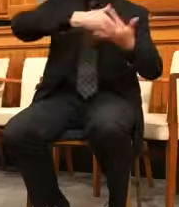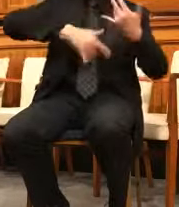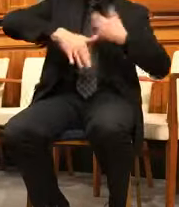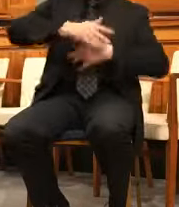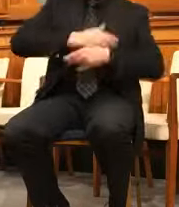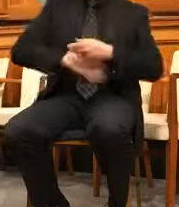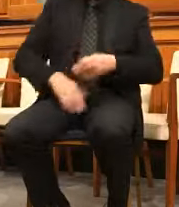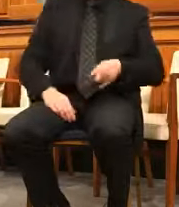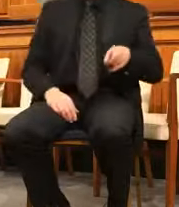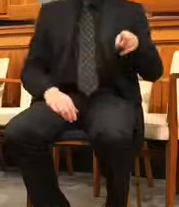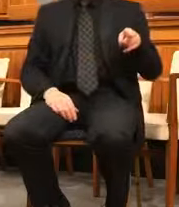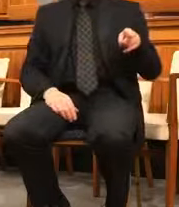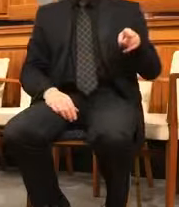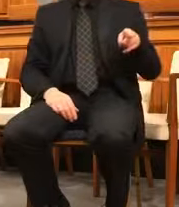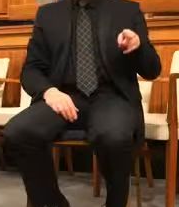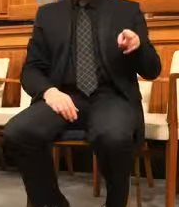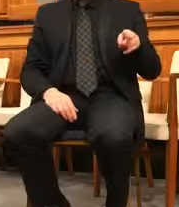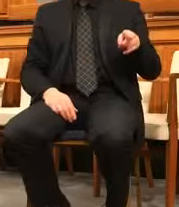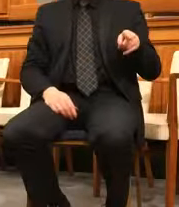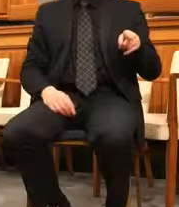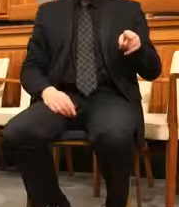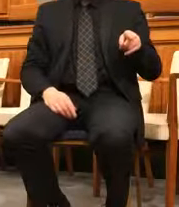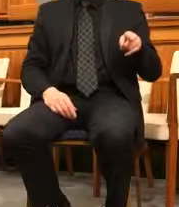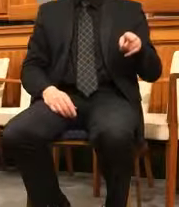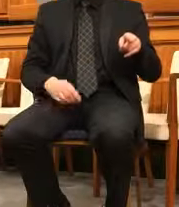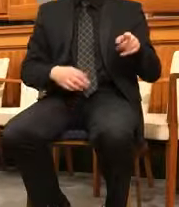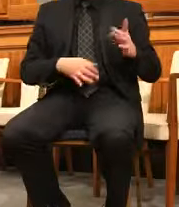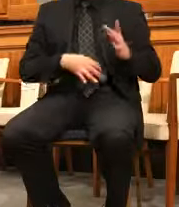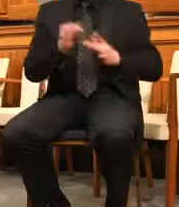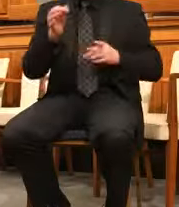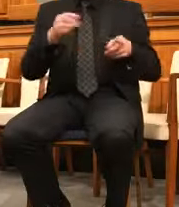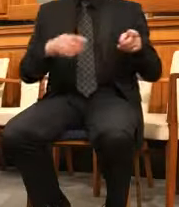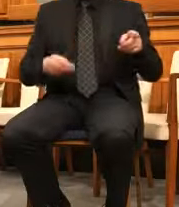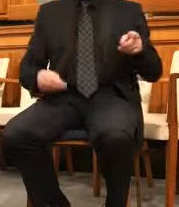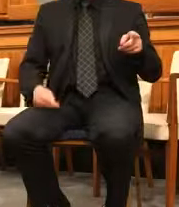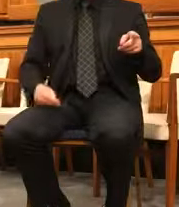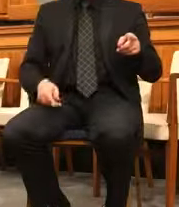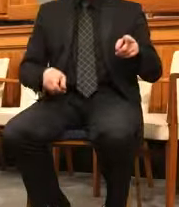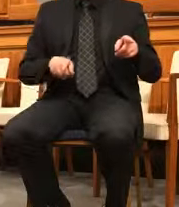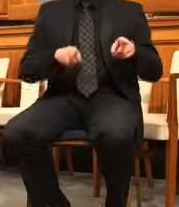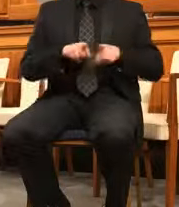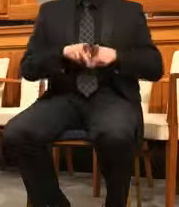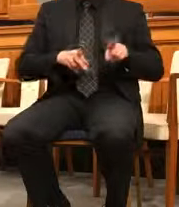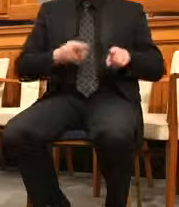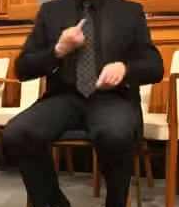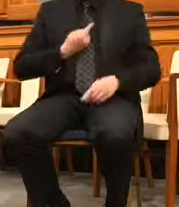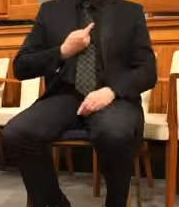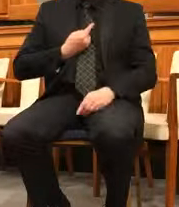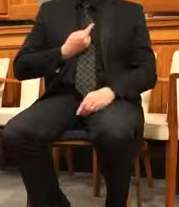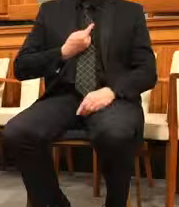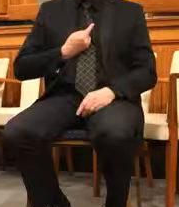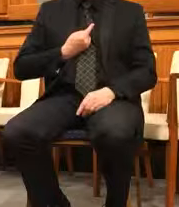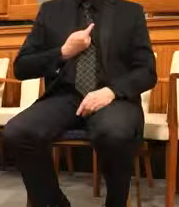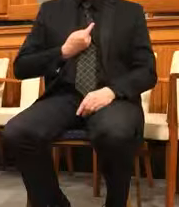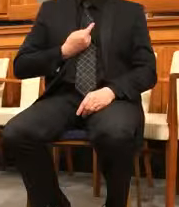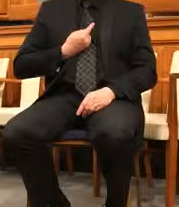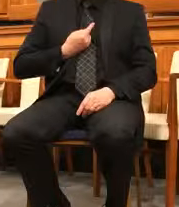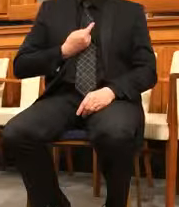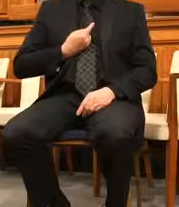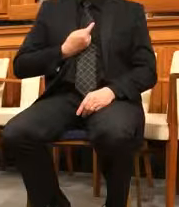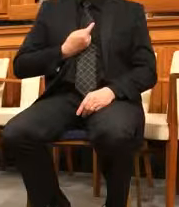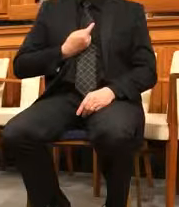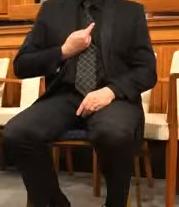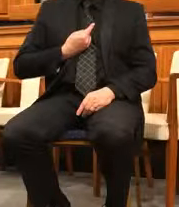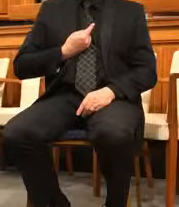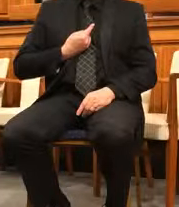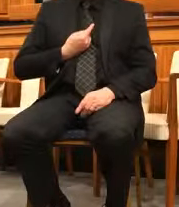any better because we are a corrupt race. So we have to accept that. I am a